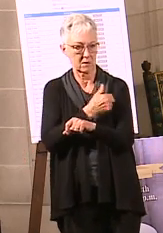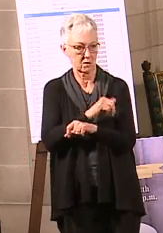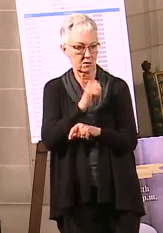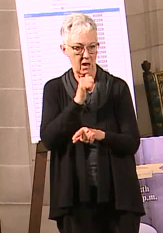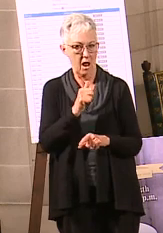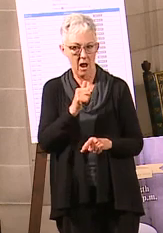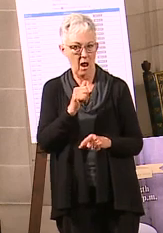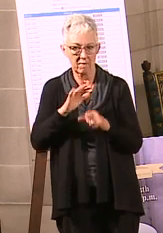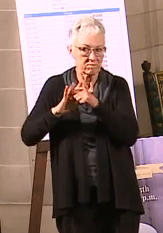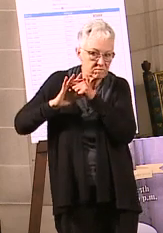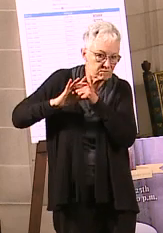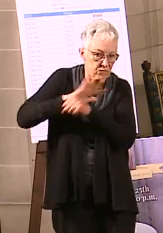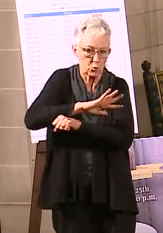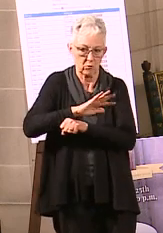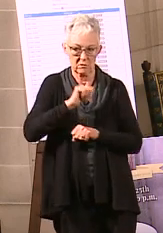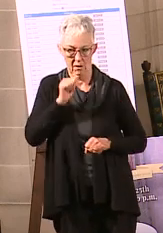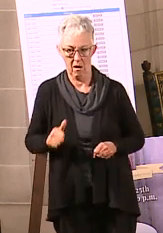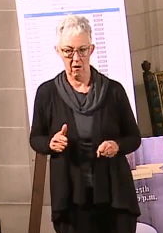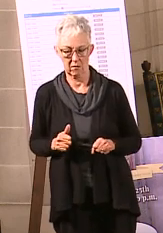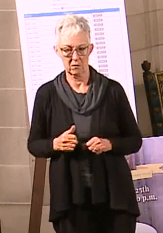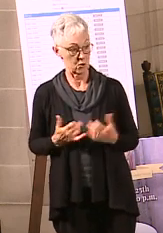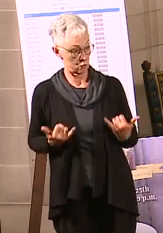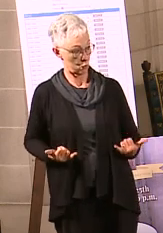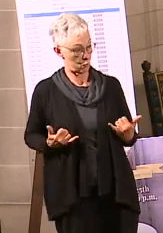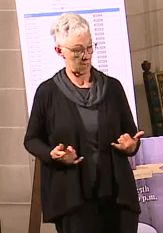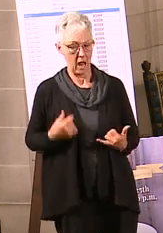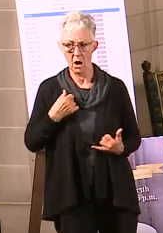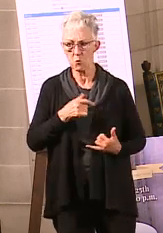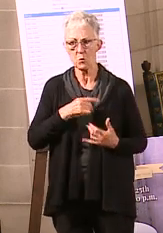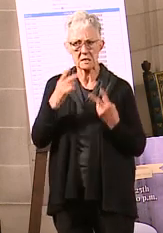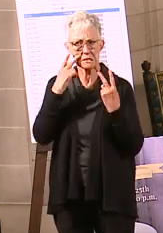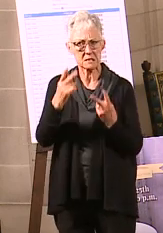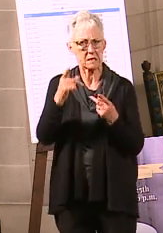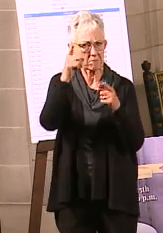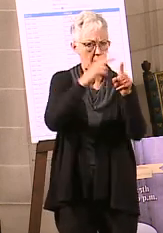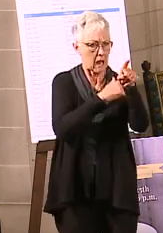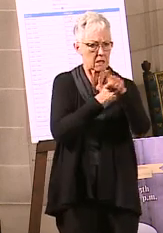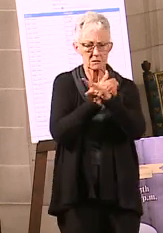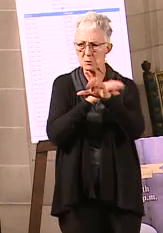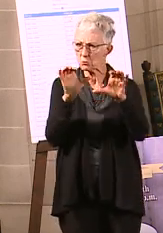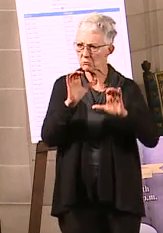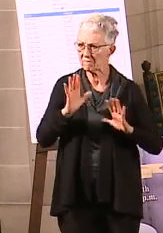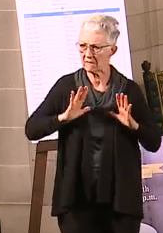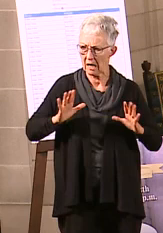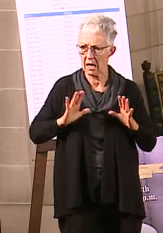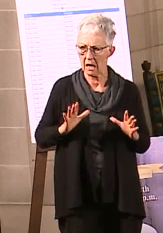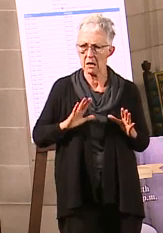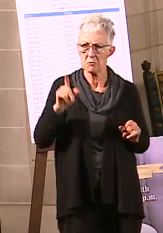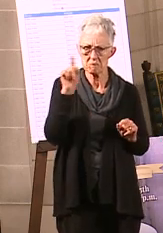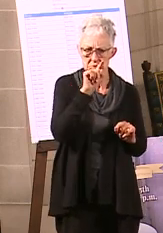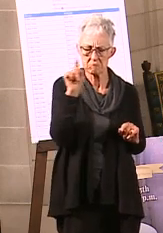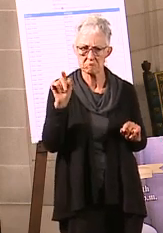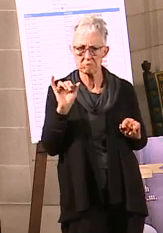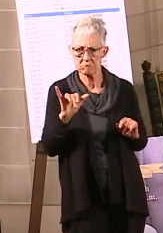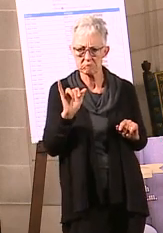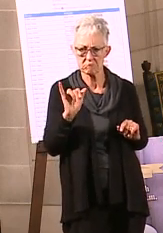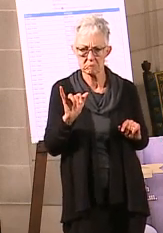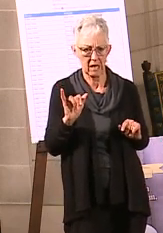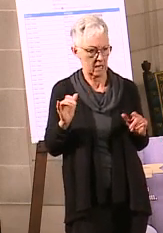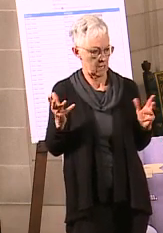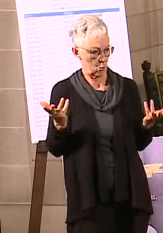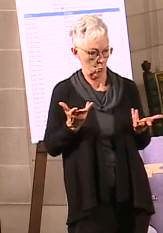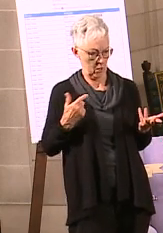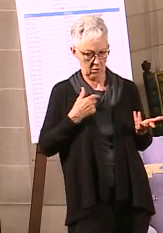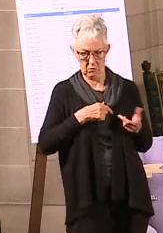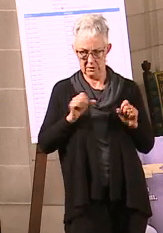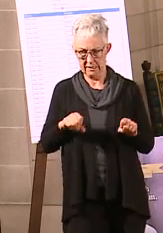got plenty of capacity in our healthcare system, and we're trying to find what is that right speed to be able to allow people to return to a more